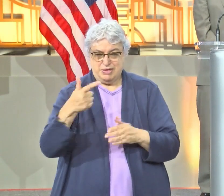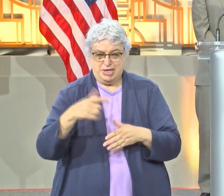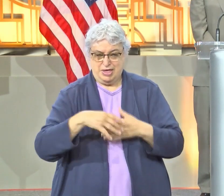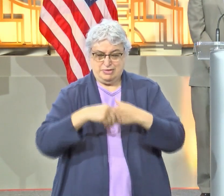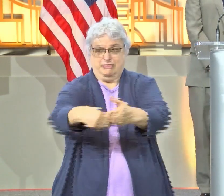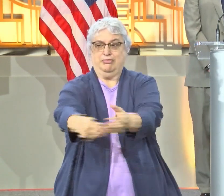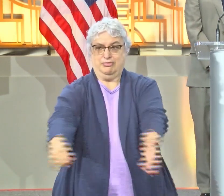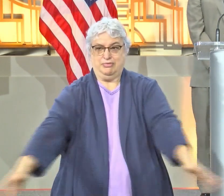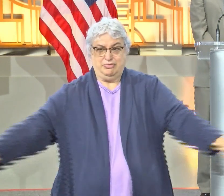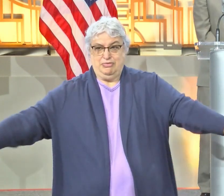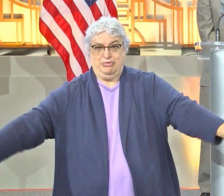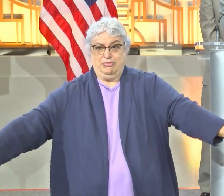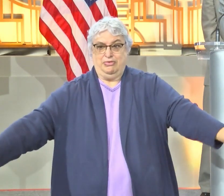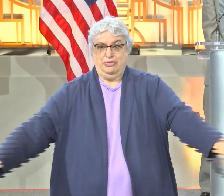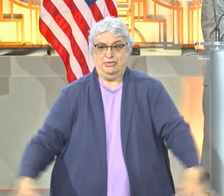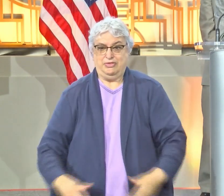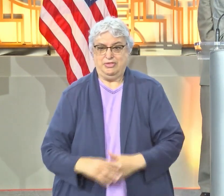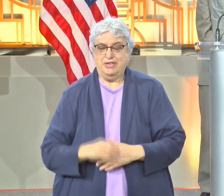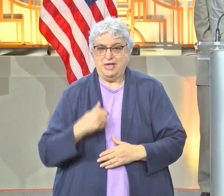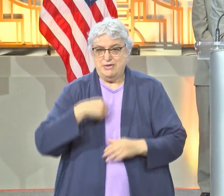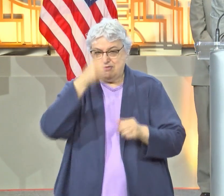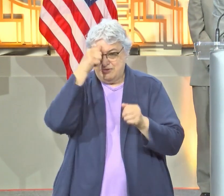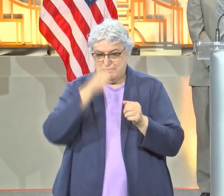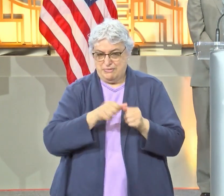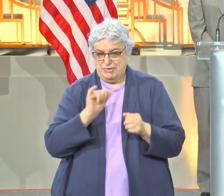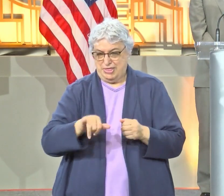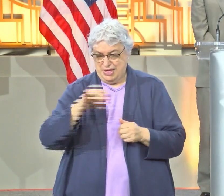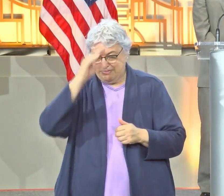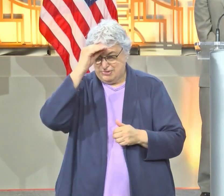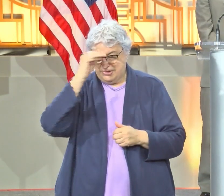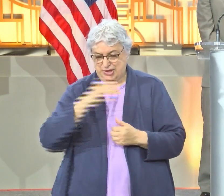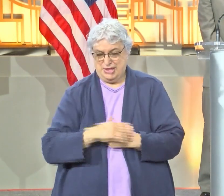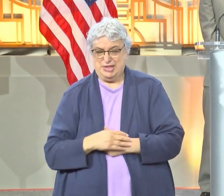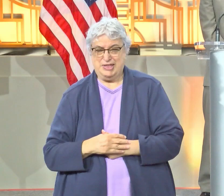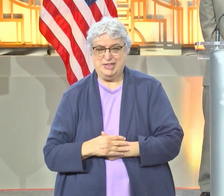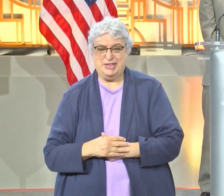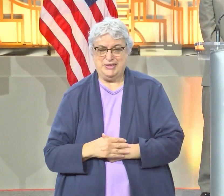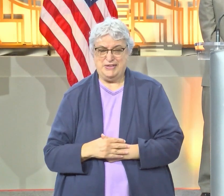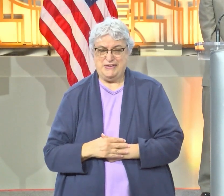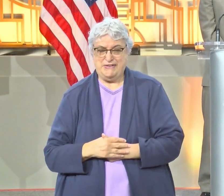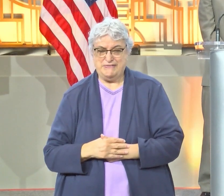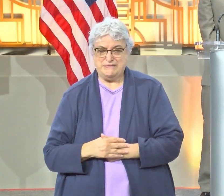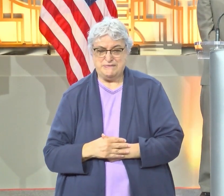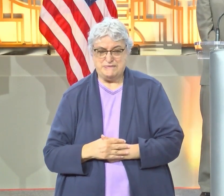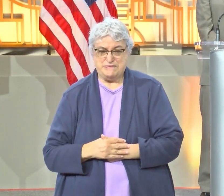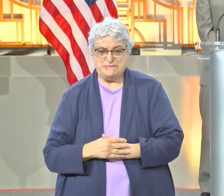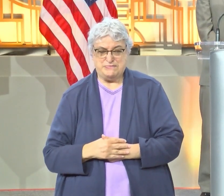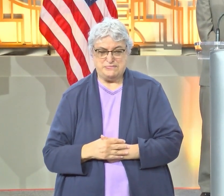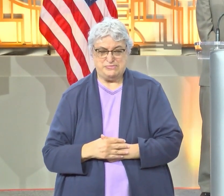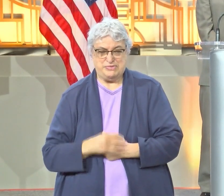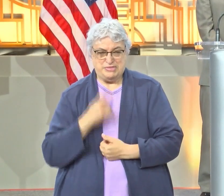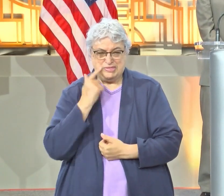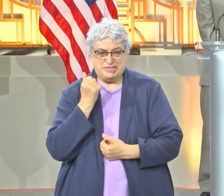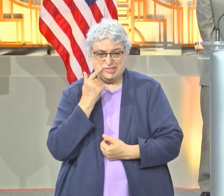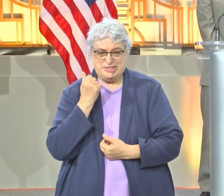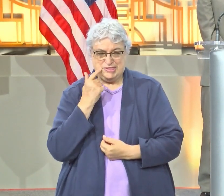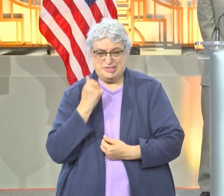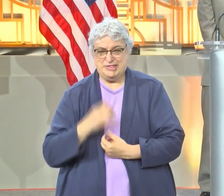hand. I remember him. But this